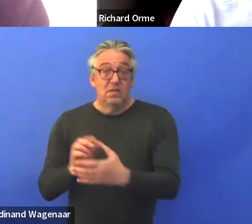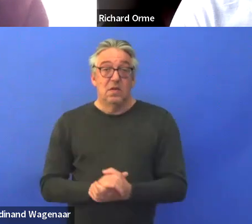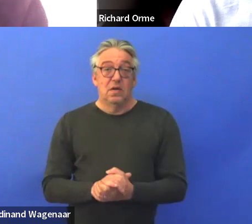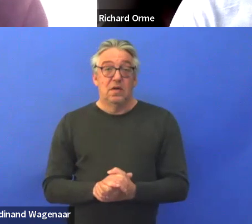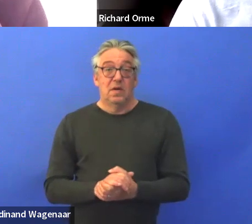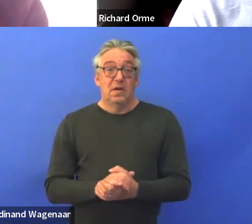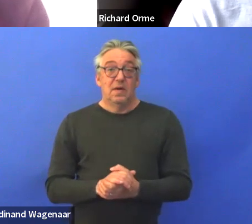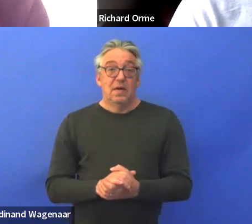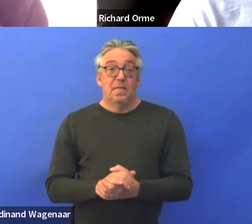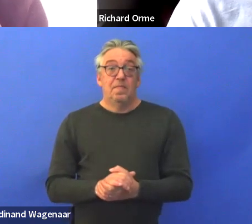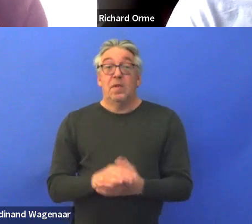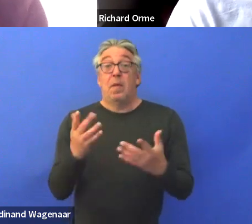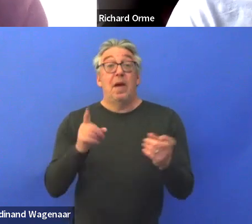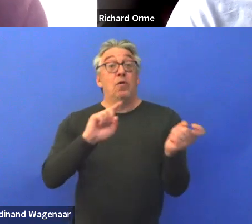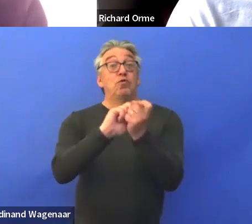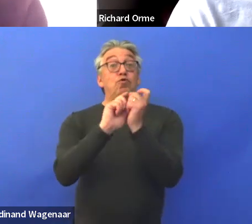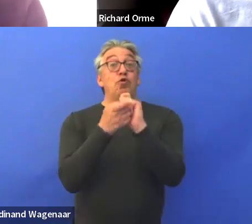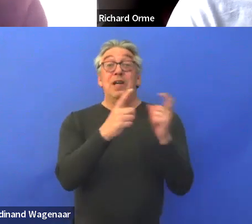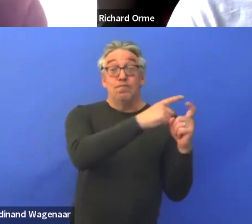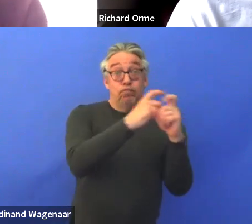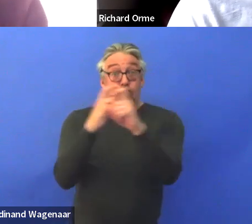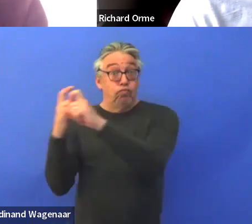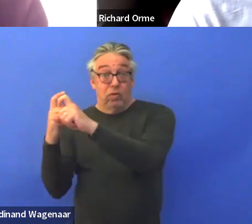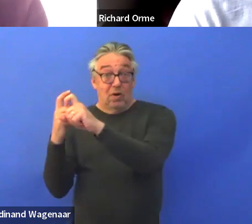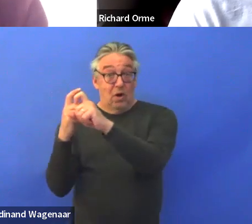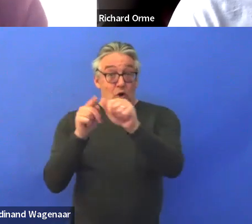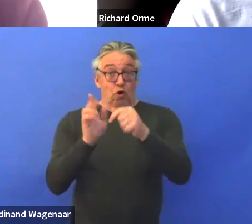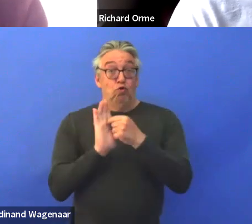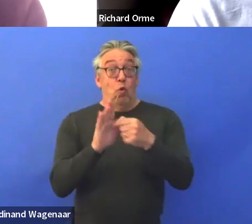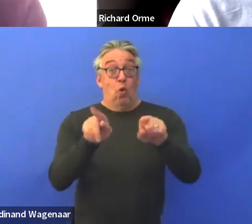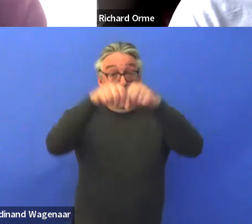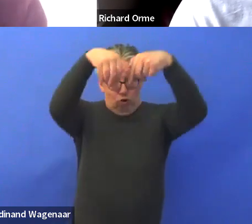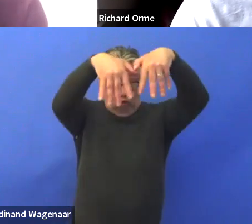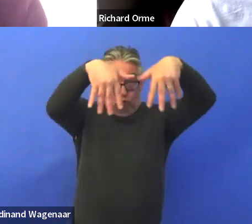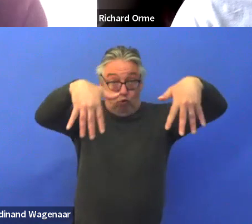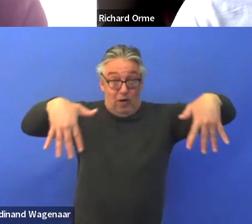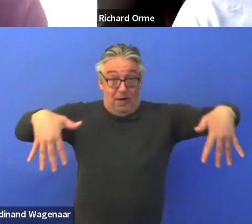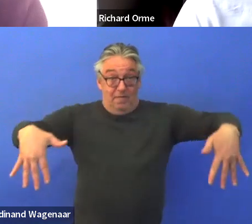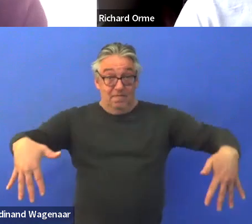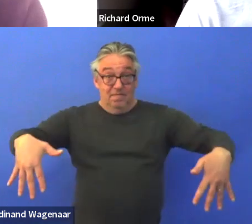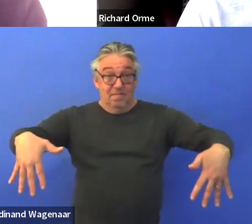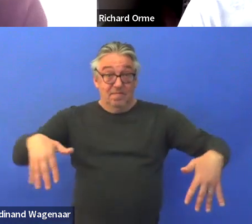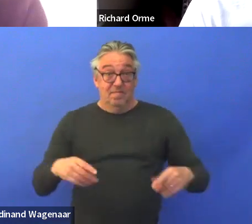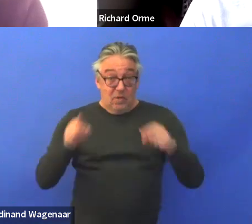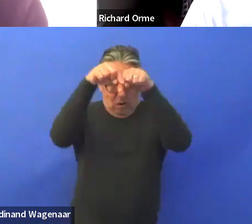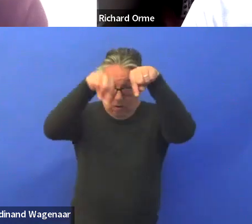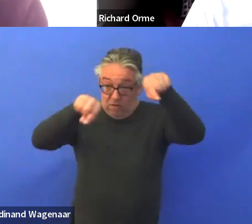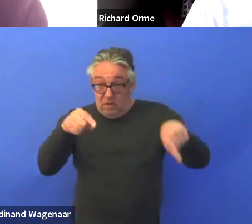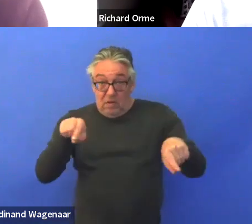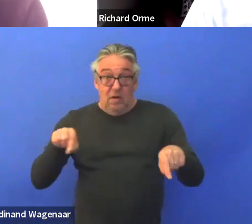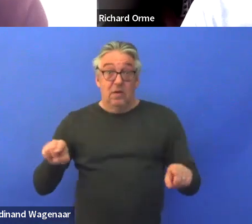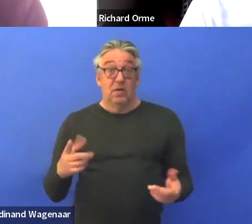structure. And so mathematics can be more accessible than really it ever has been in mainstream